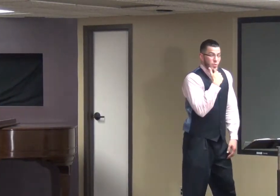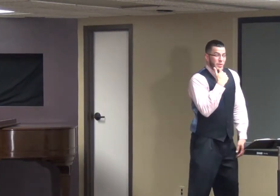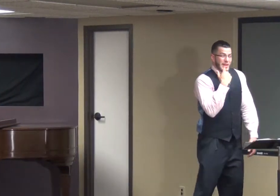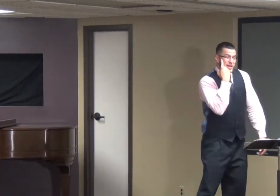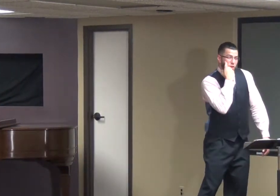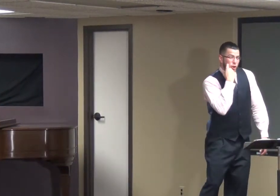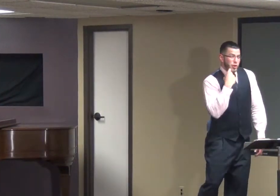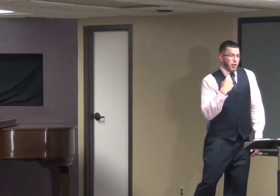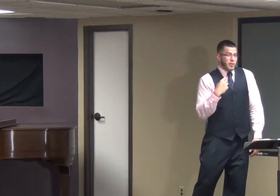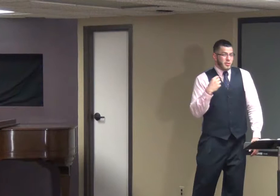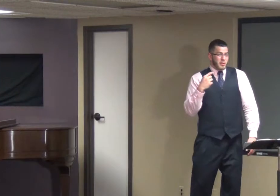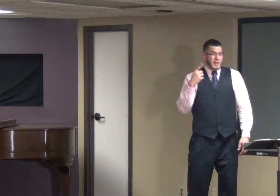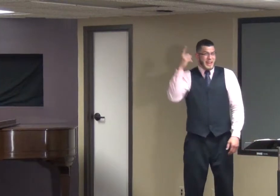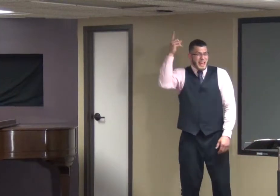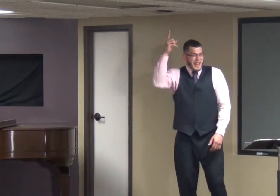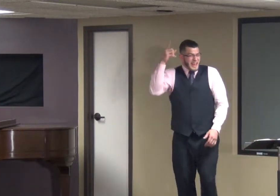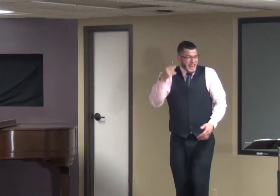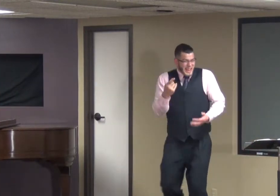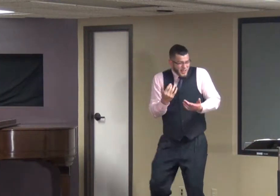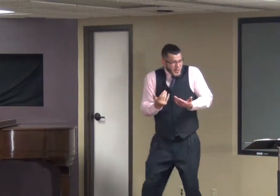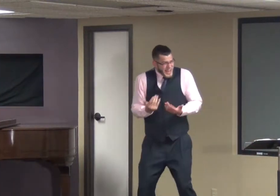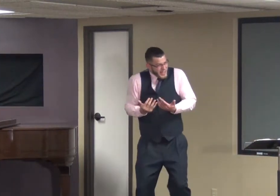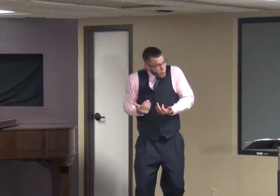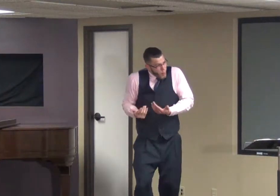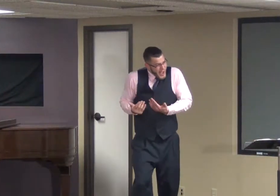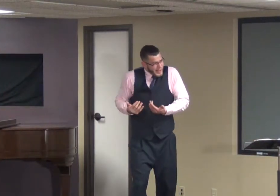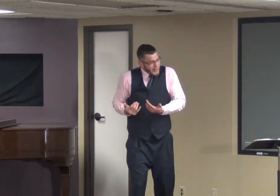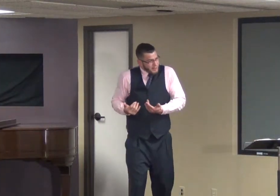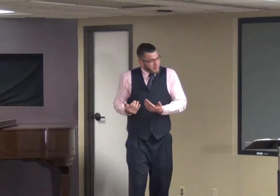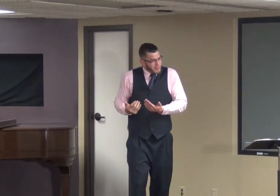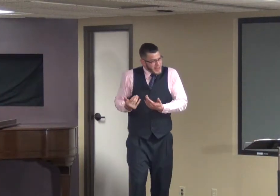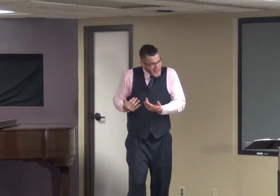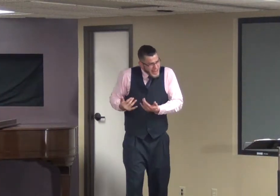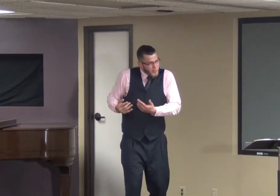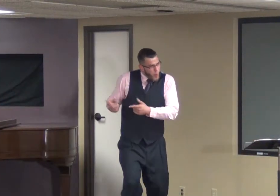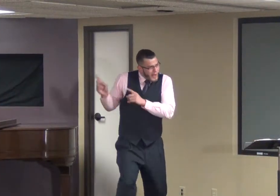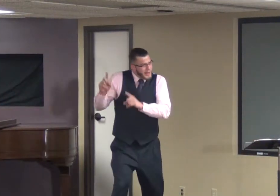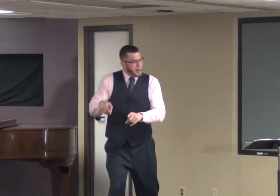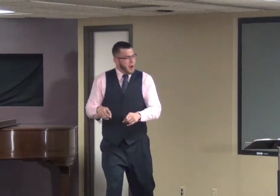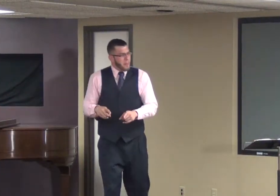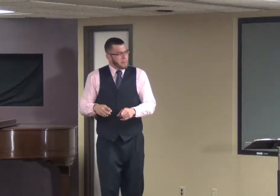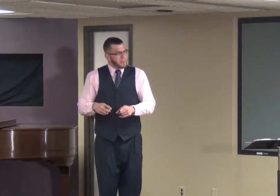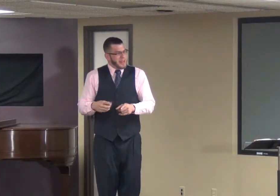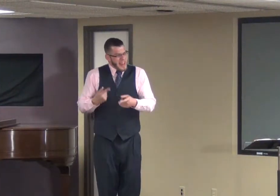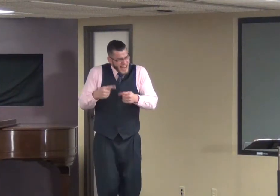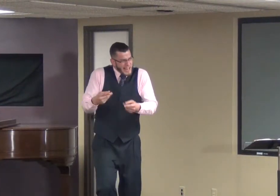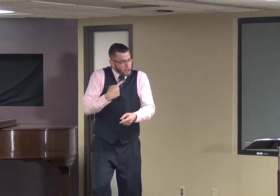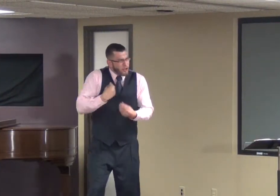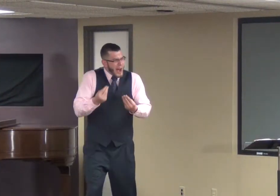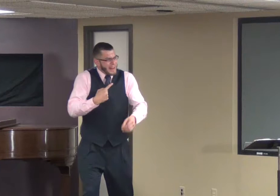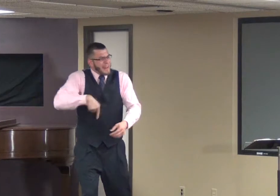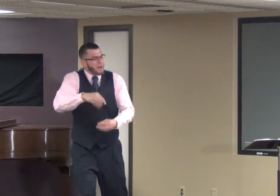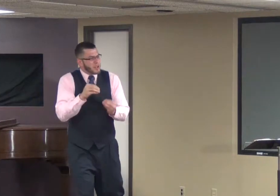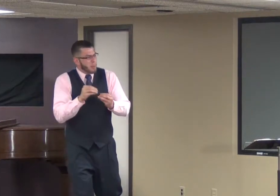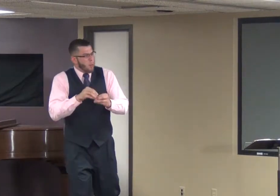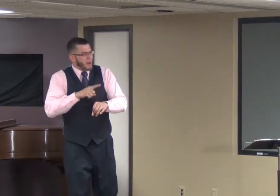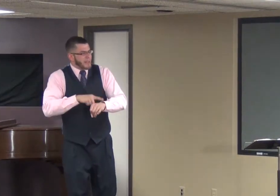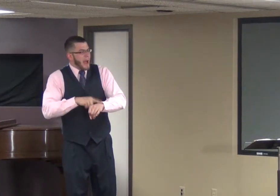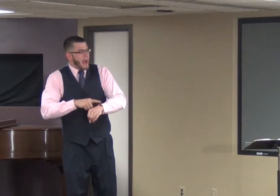He said earlier, he's waiting. He's waiting to come. He's trying to give us more time.